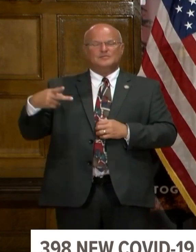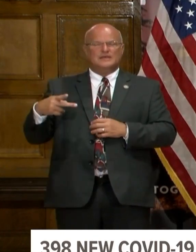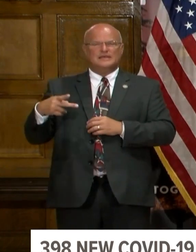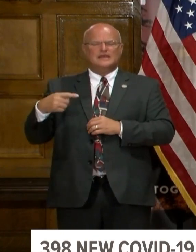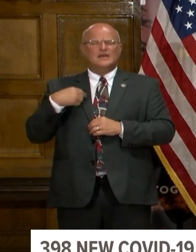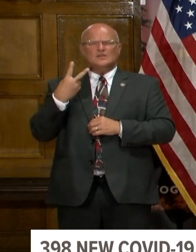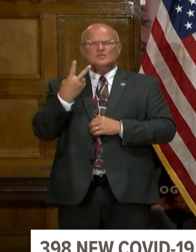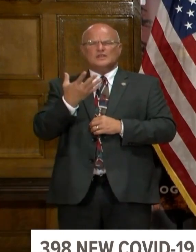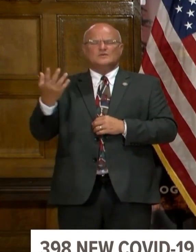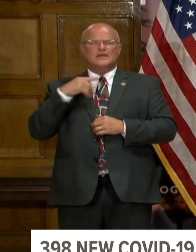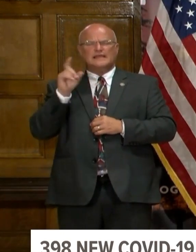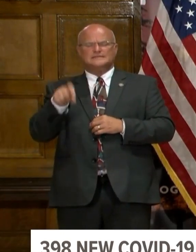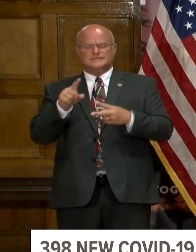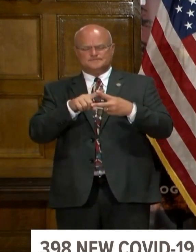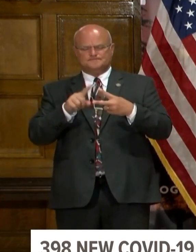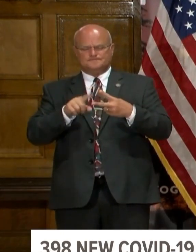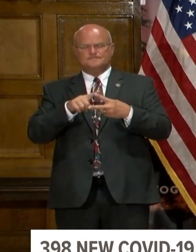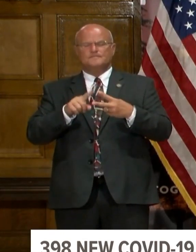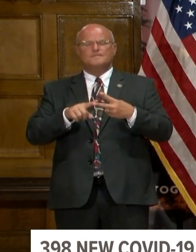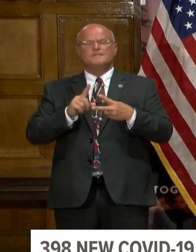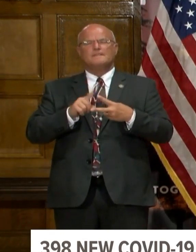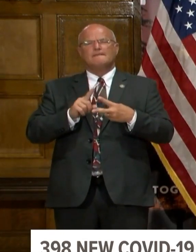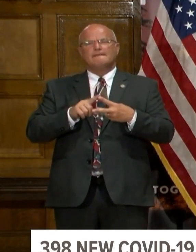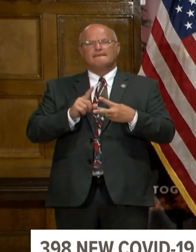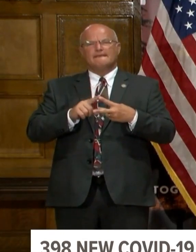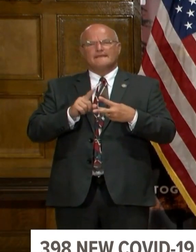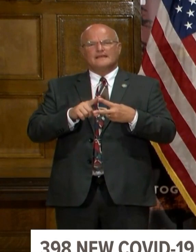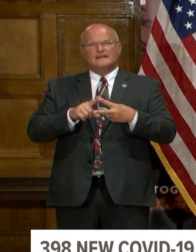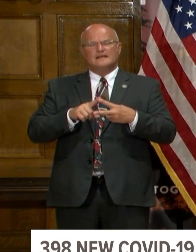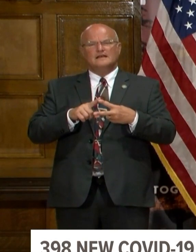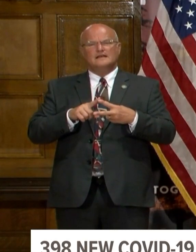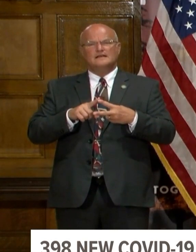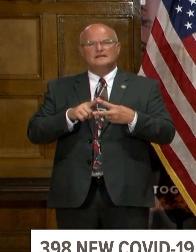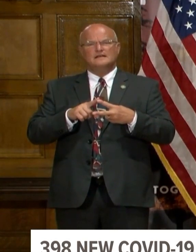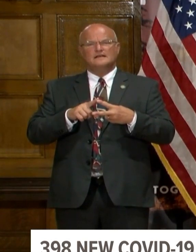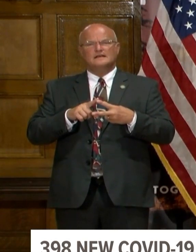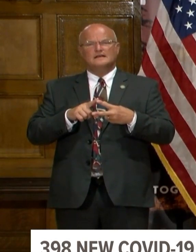Had two things I wanted to ask you about. First of all, the